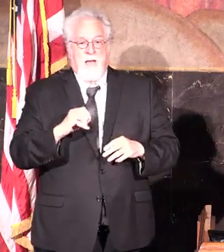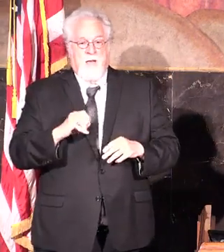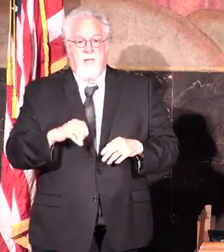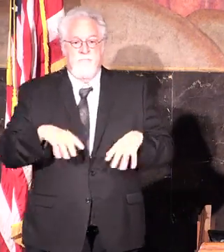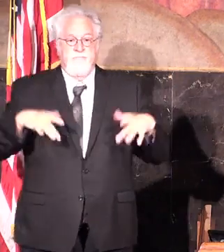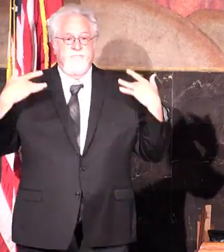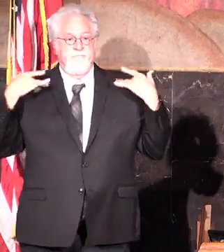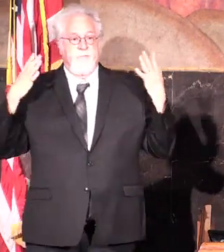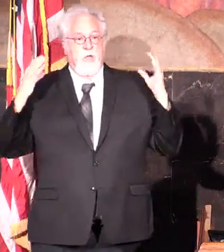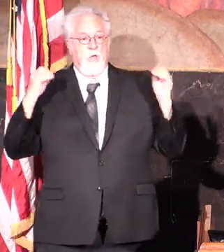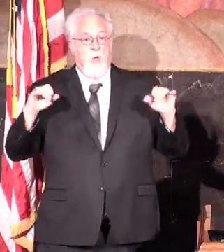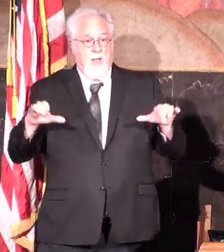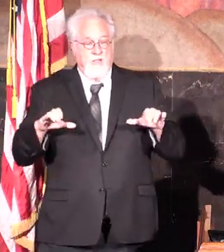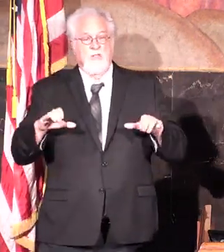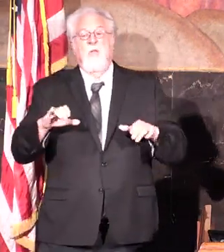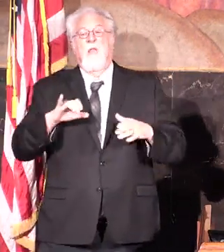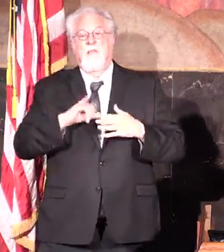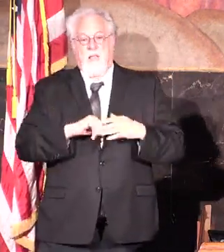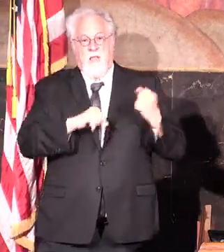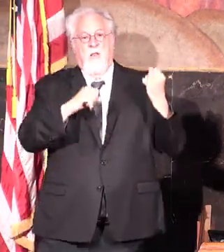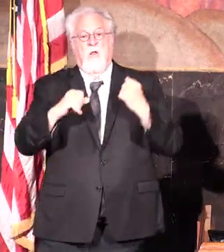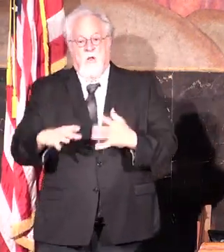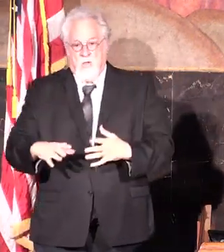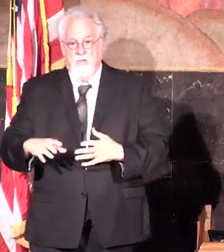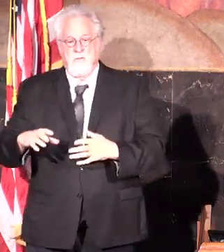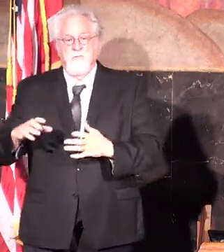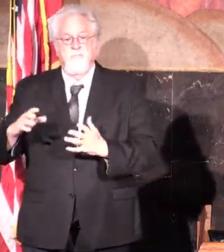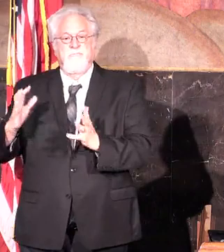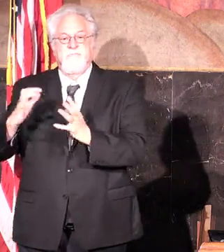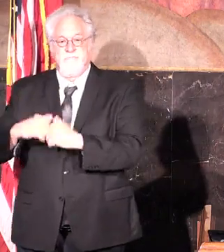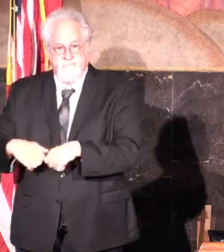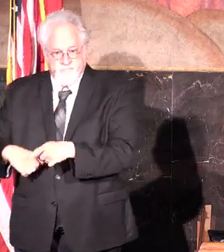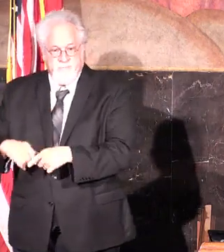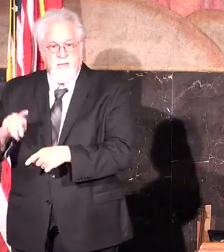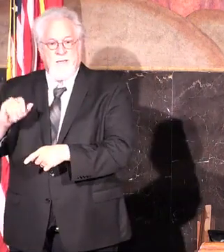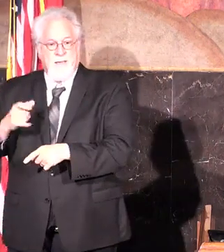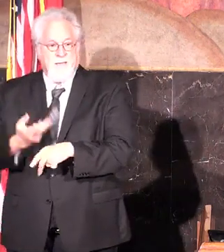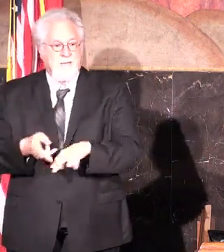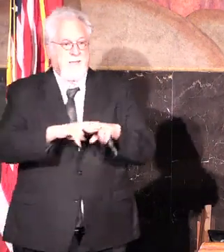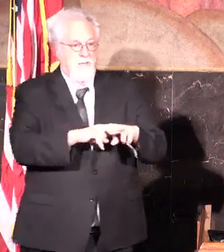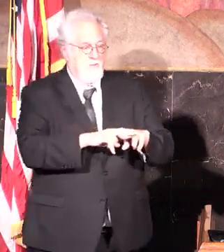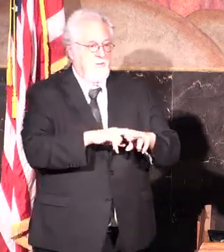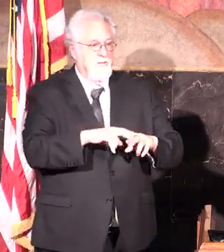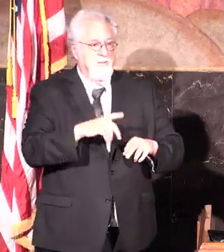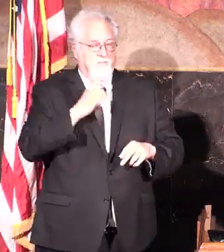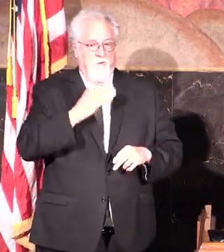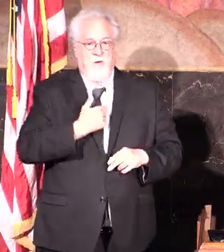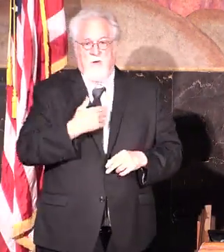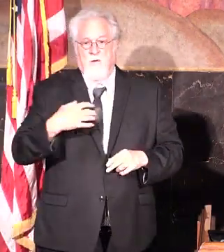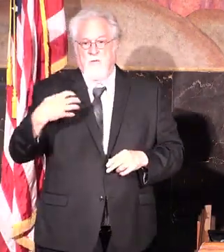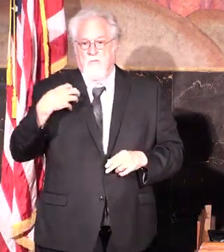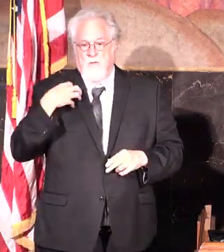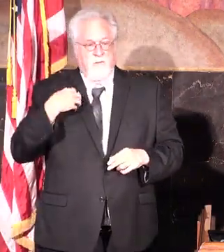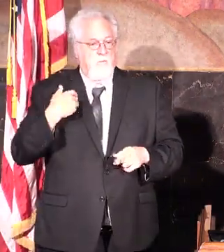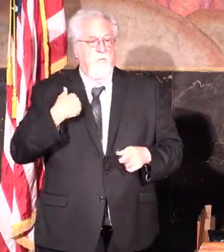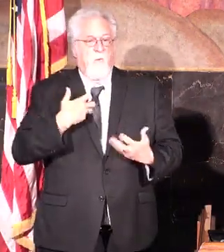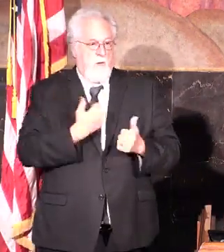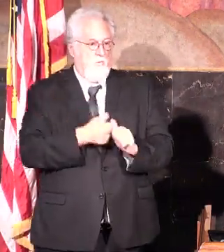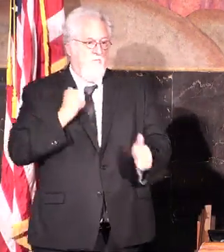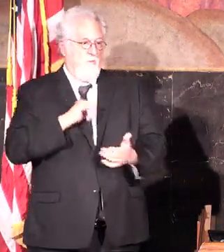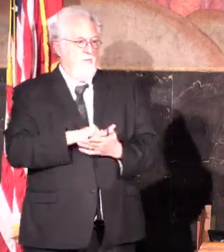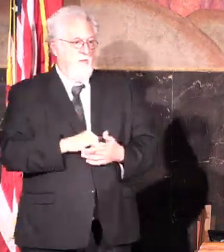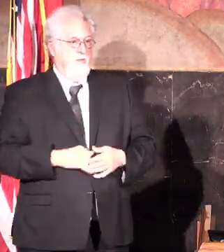action is going to inevitably lead to a tax increase or a surcharge on our employers, and we really want to avoid that at